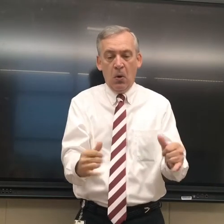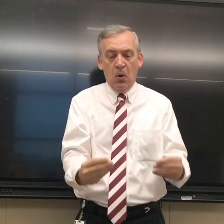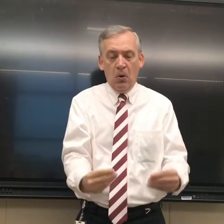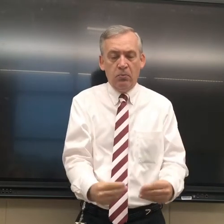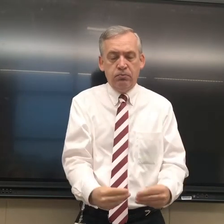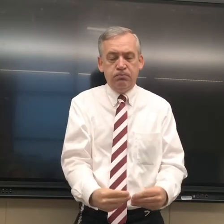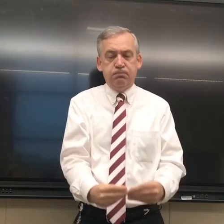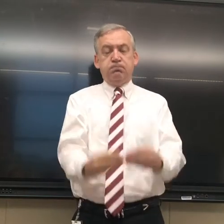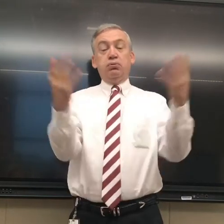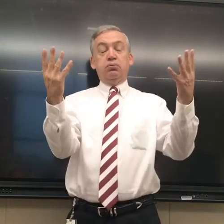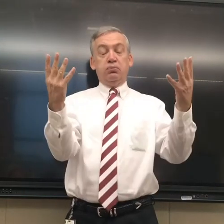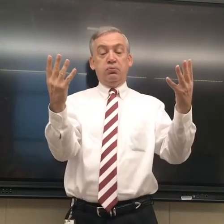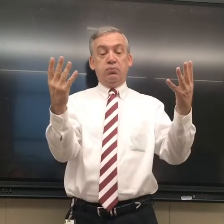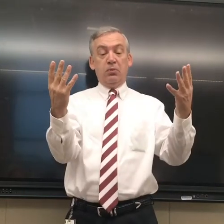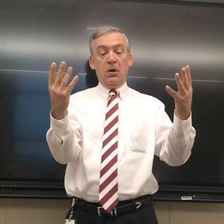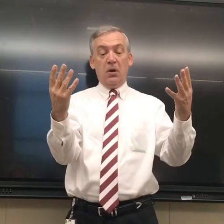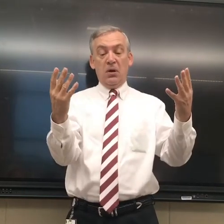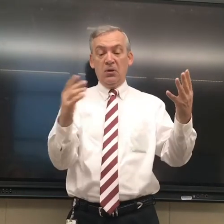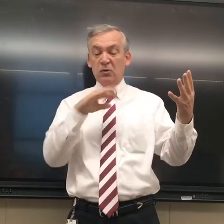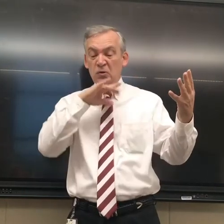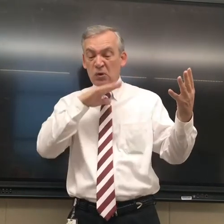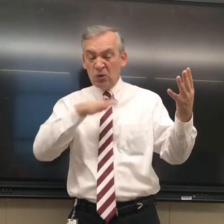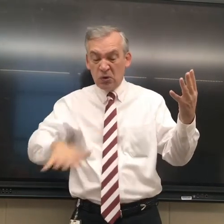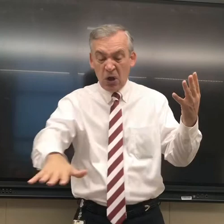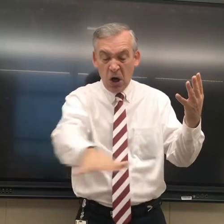Miss Lottie's Marigolds.